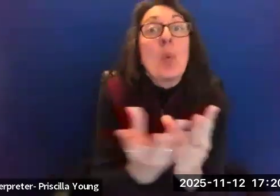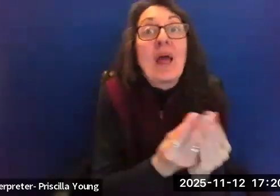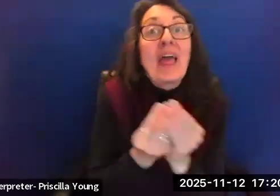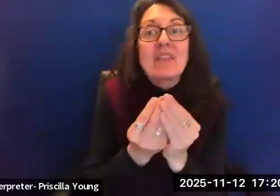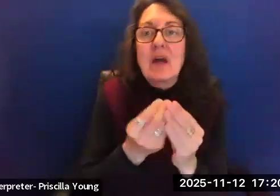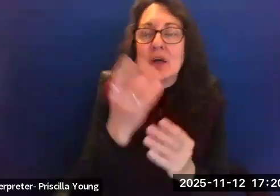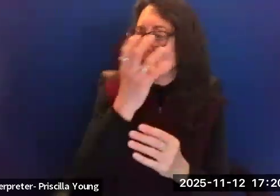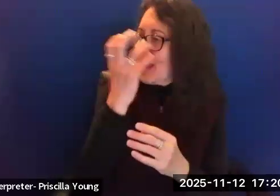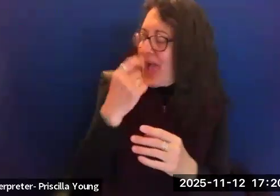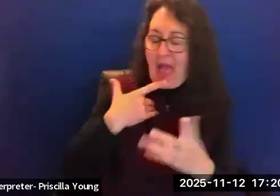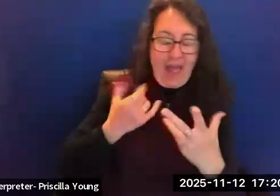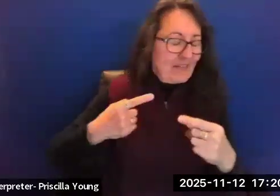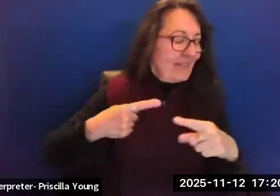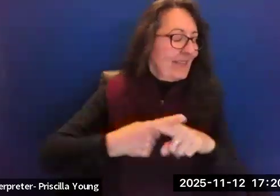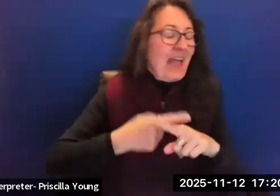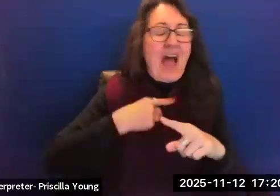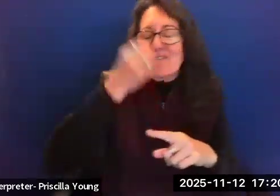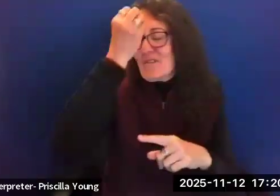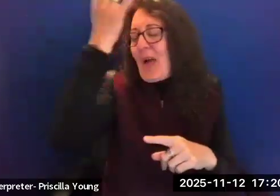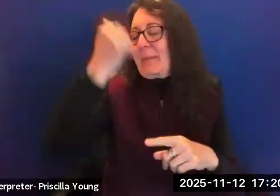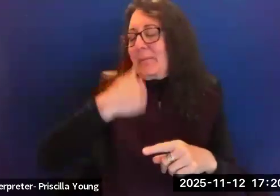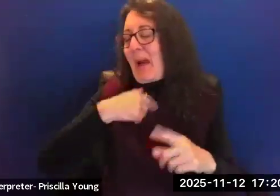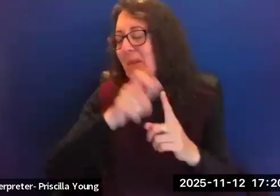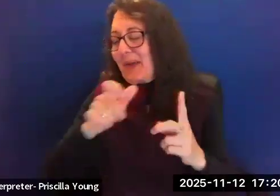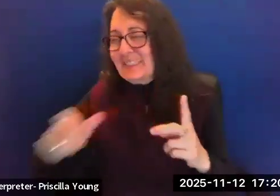oh my goodness, I'm having that thing where I've forgotten my words.